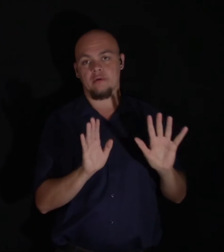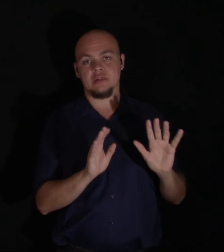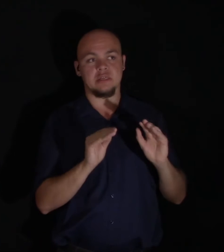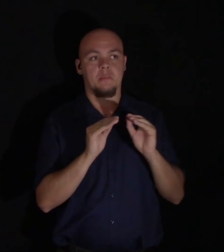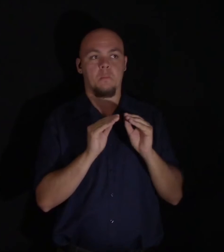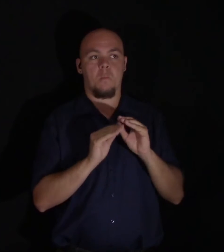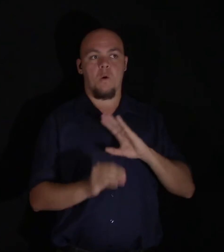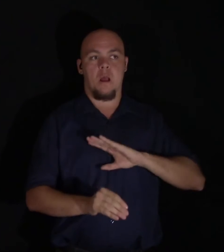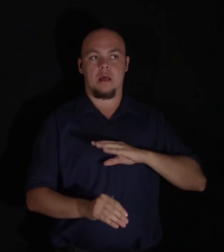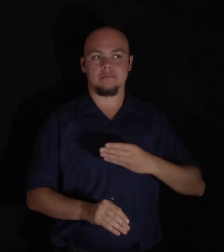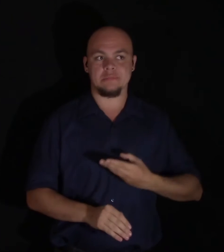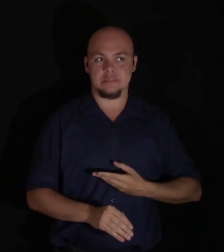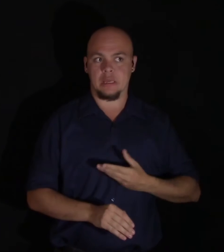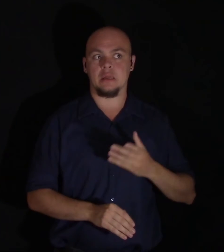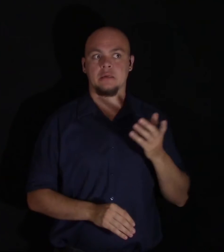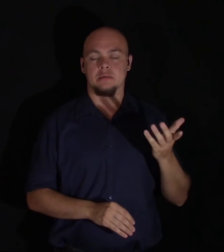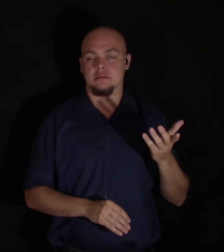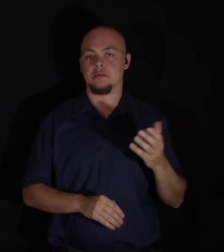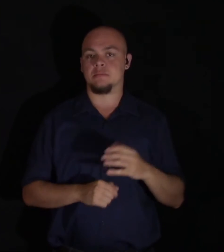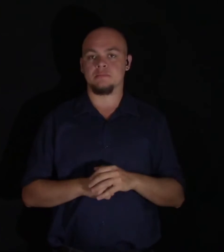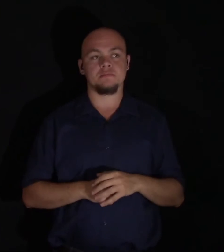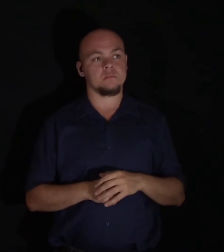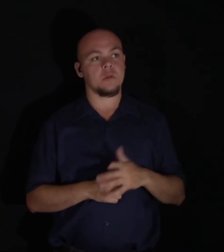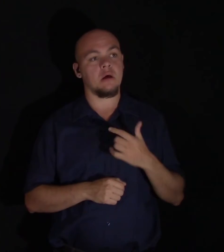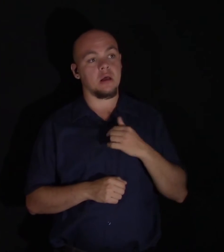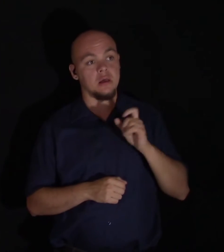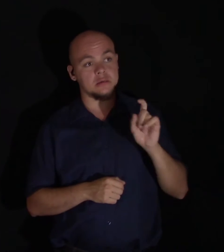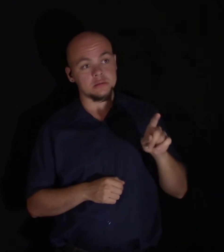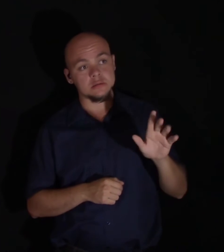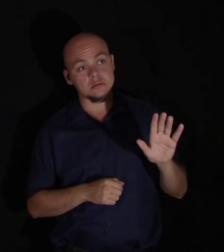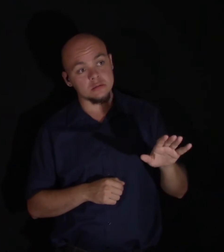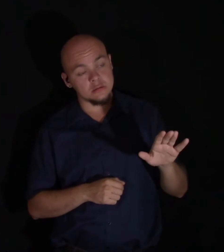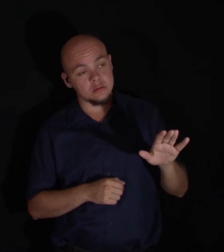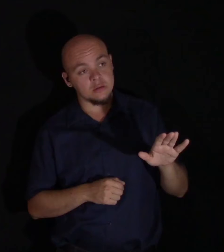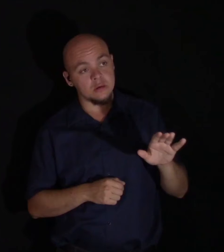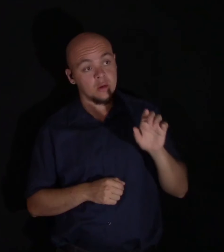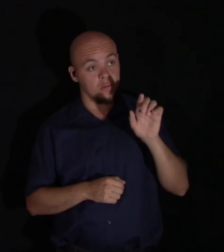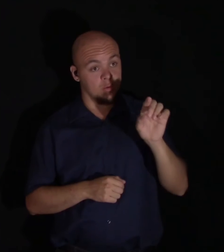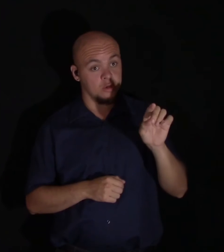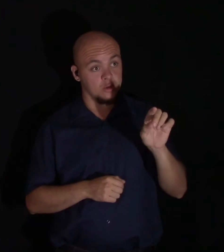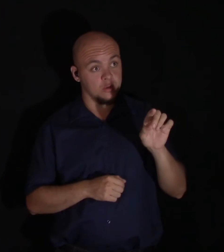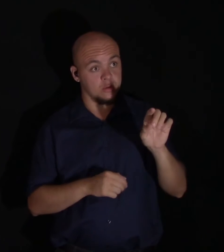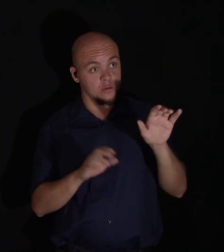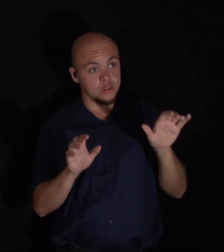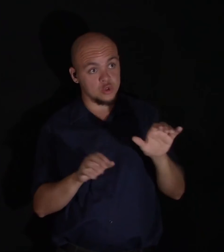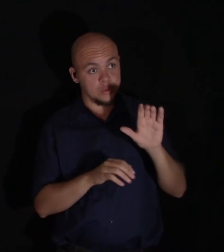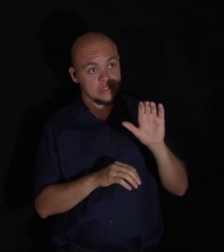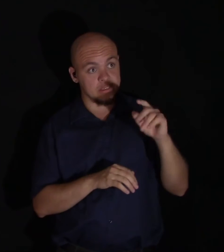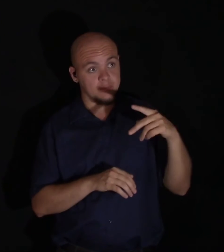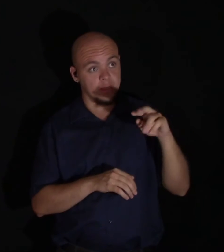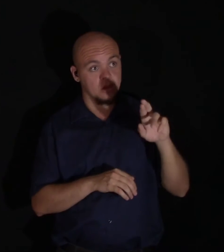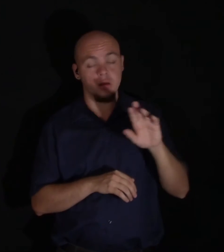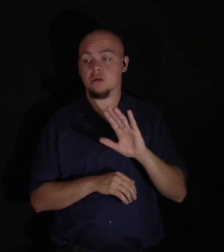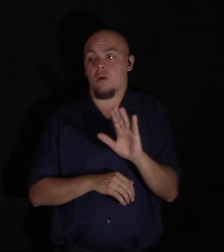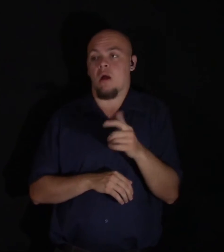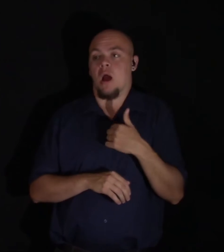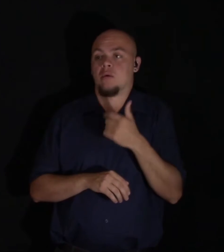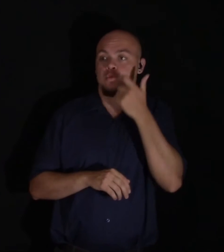the other officer. And so I kind of asked him, I said, "Were you the one doing the CPR?" And he goes, "No, I was